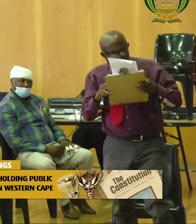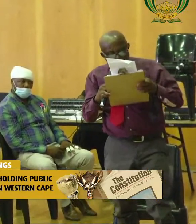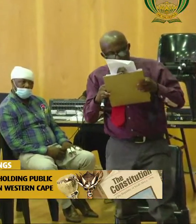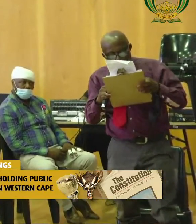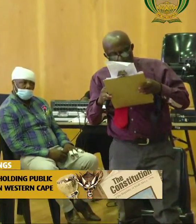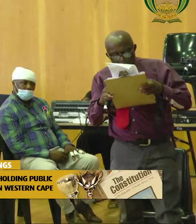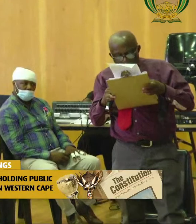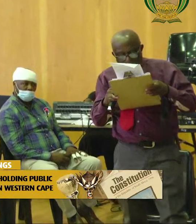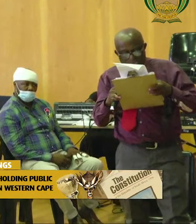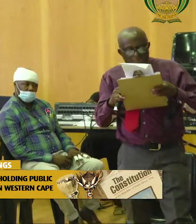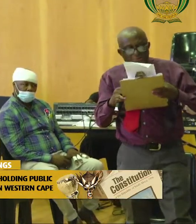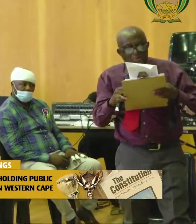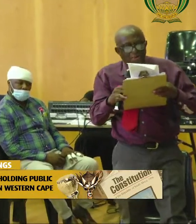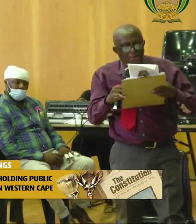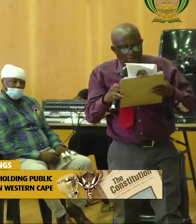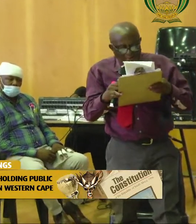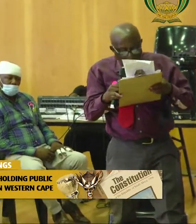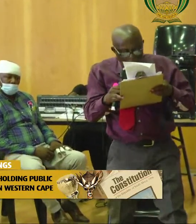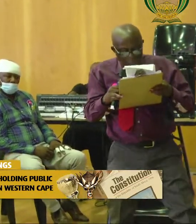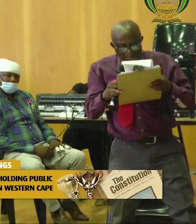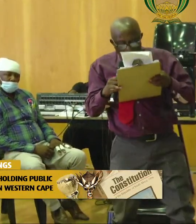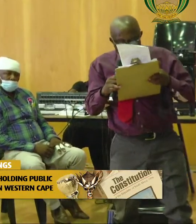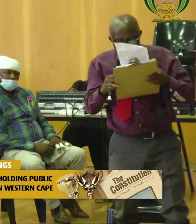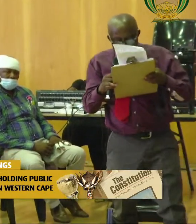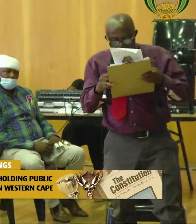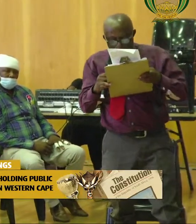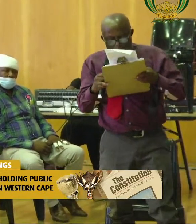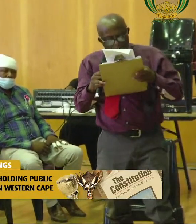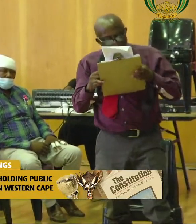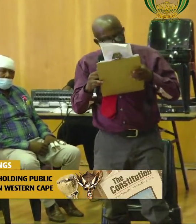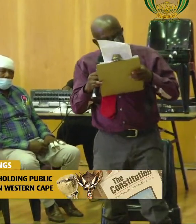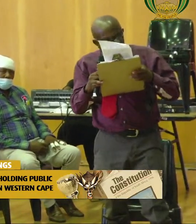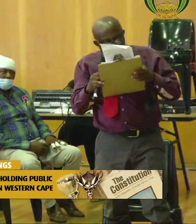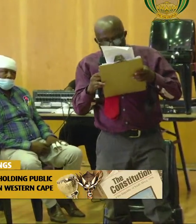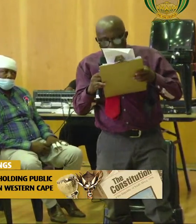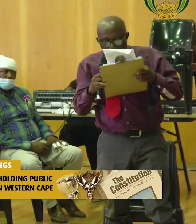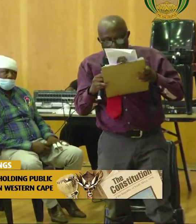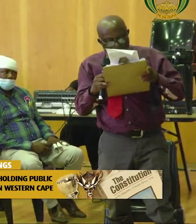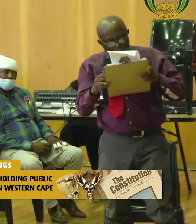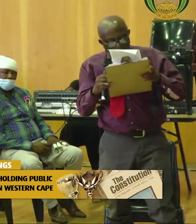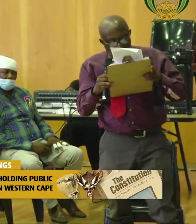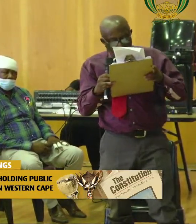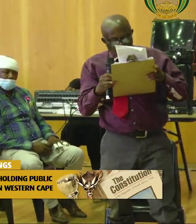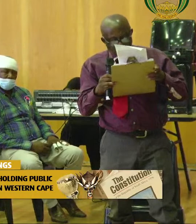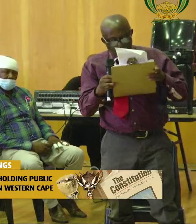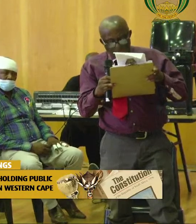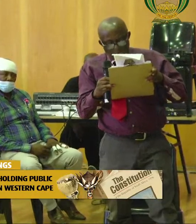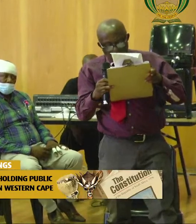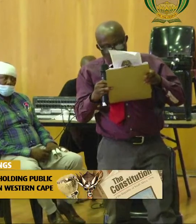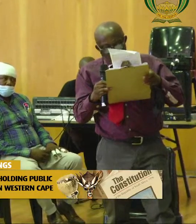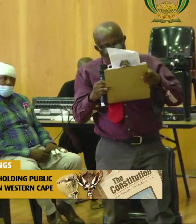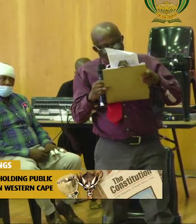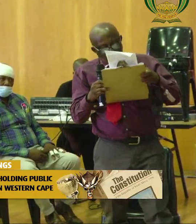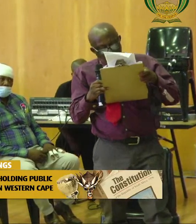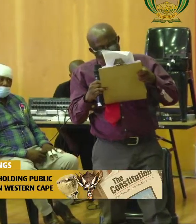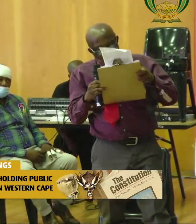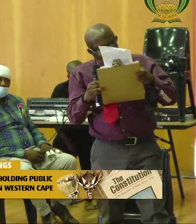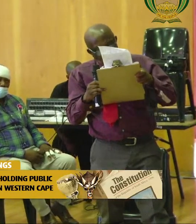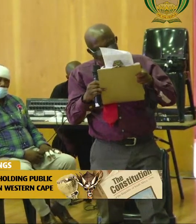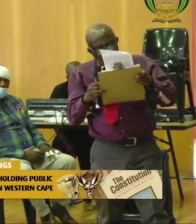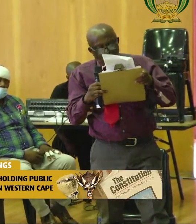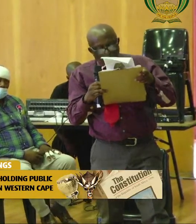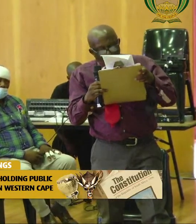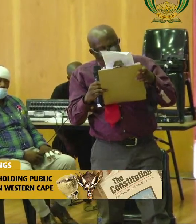laws to miss government, to write things